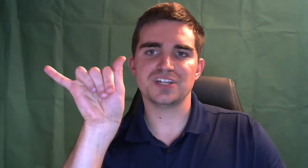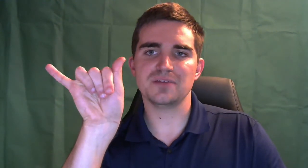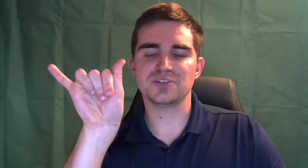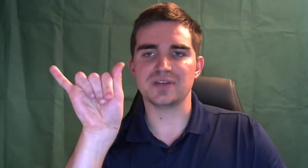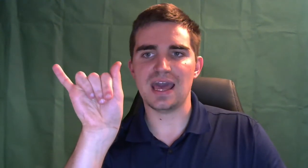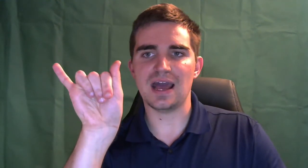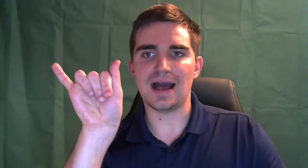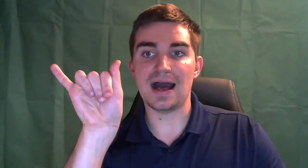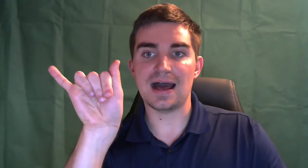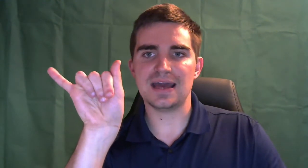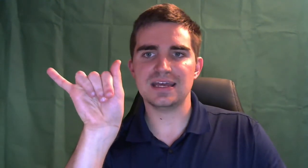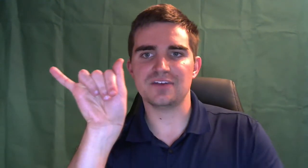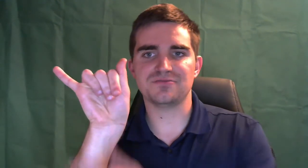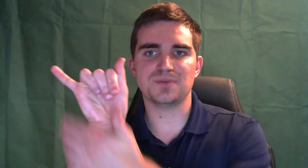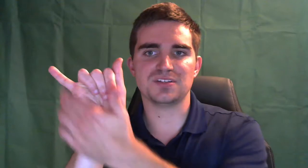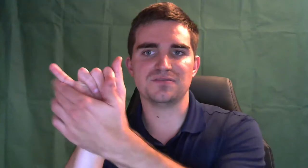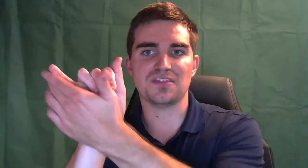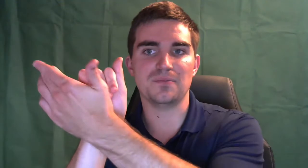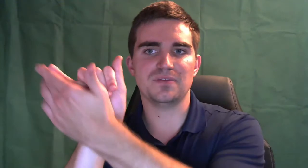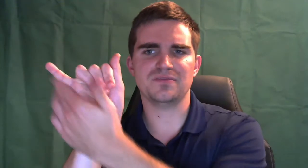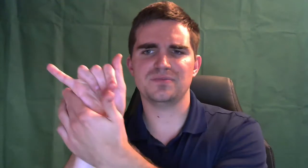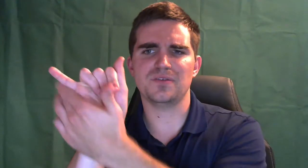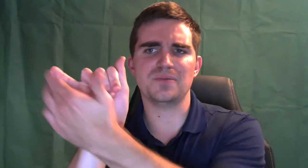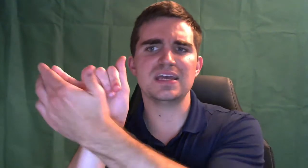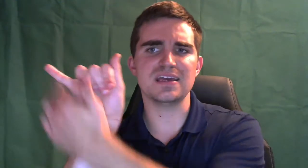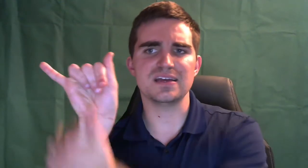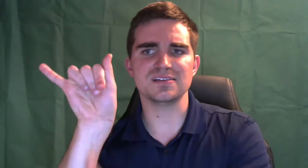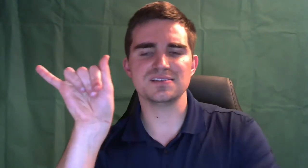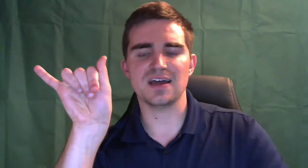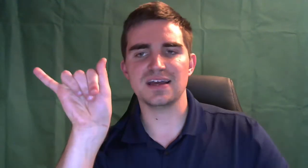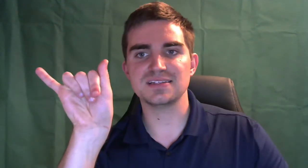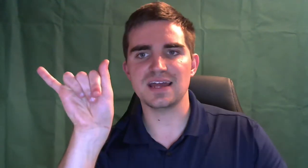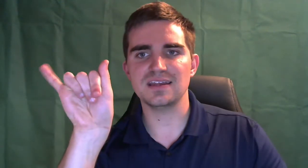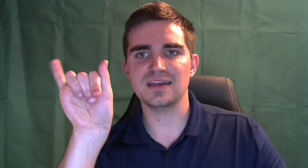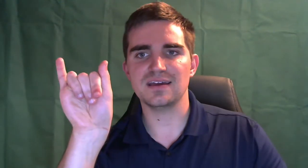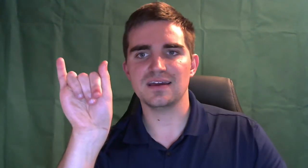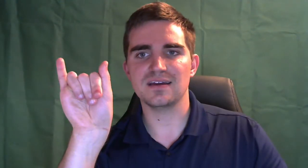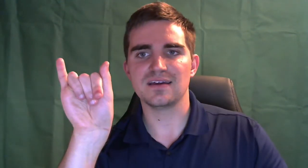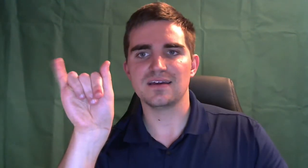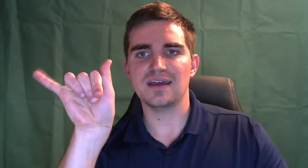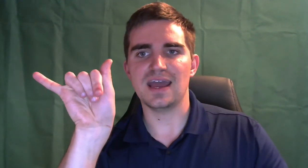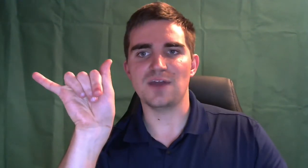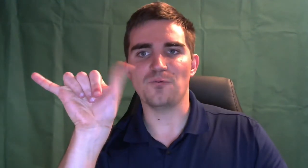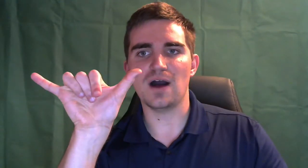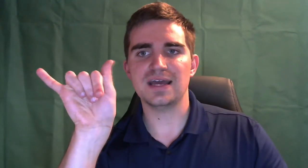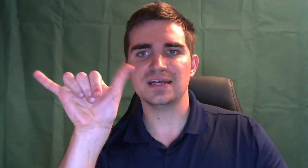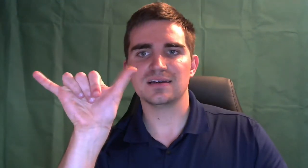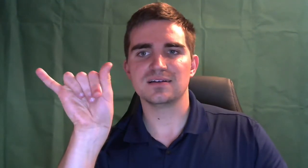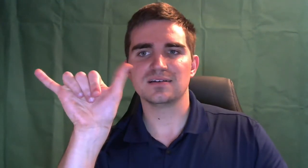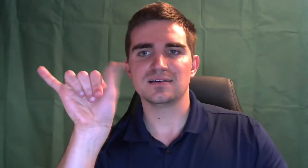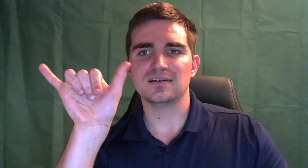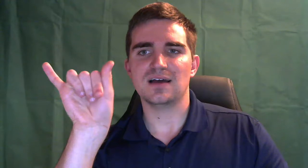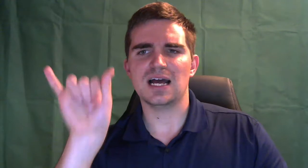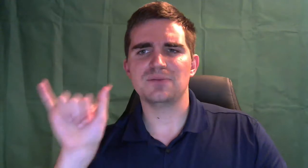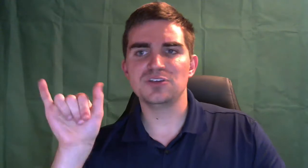between I, especially if the pinky is extended, and Y.